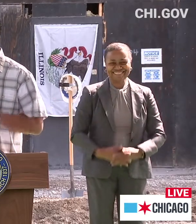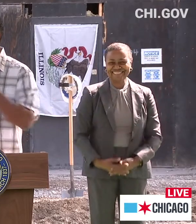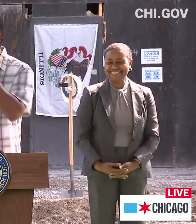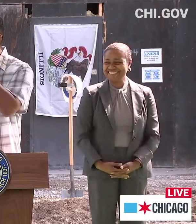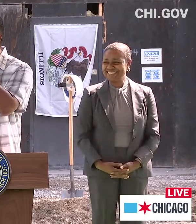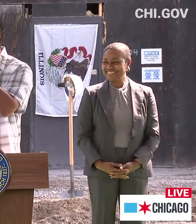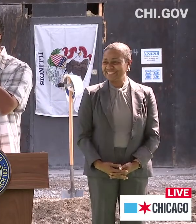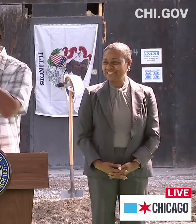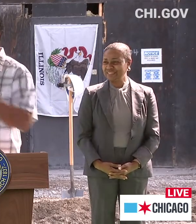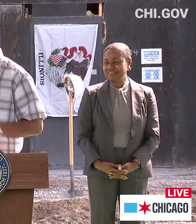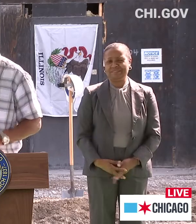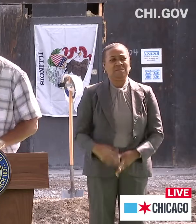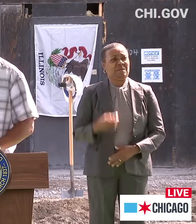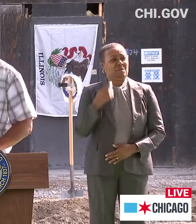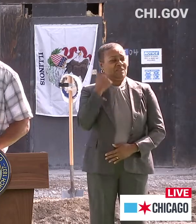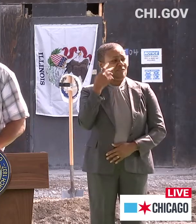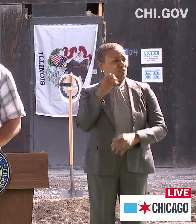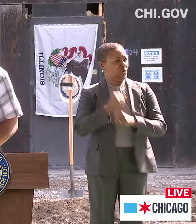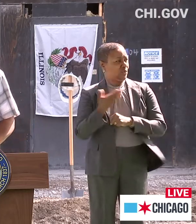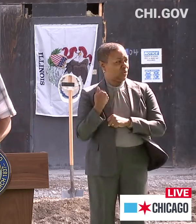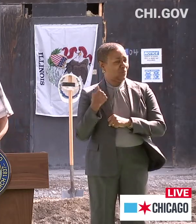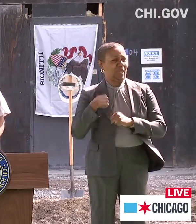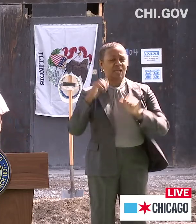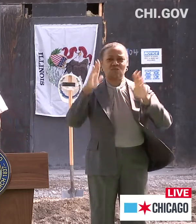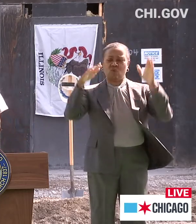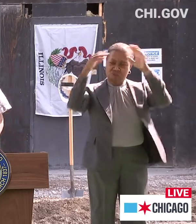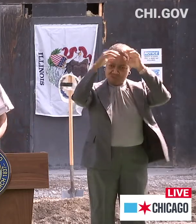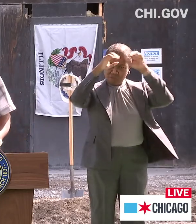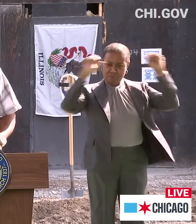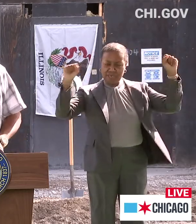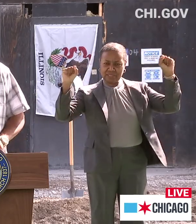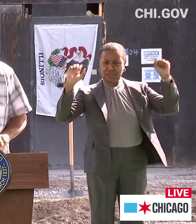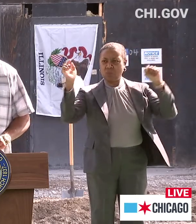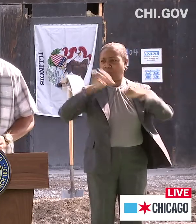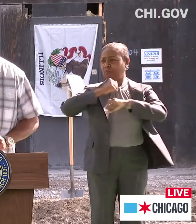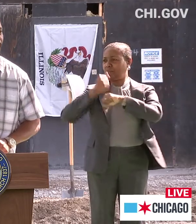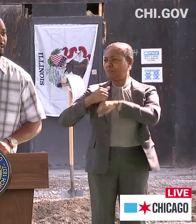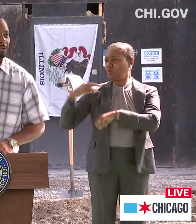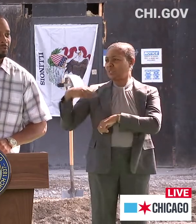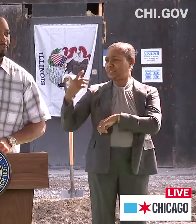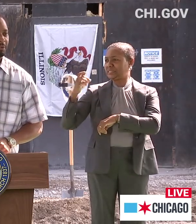Just a few years ago, we had a great president in Washington, D.C.,